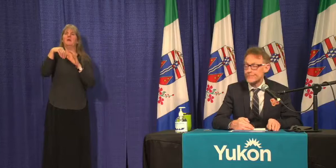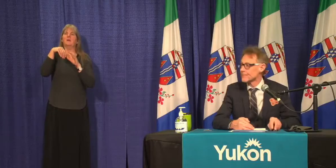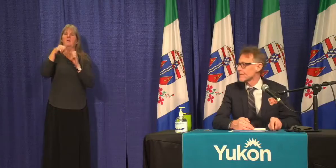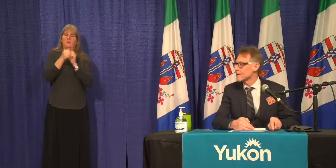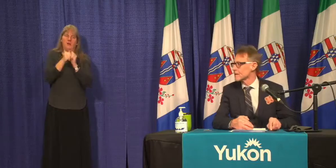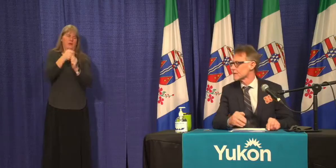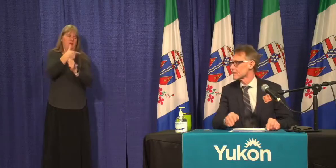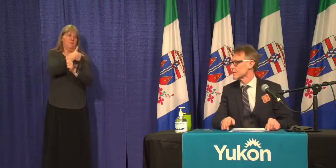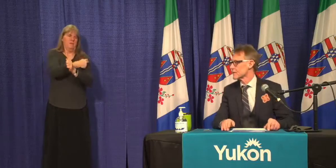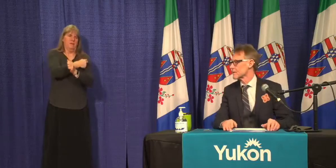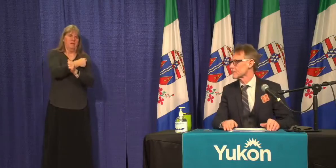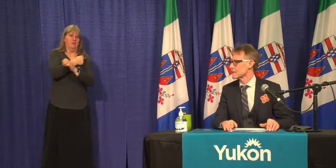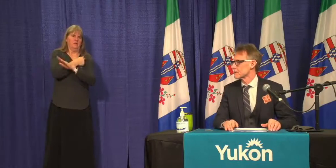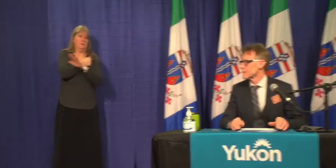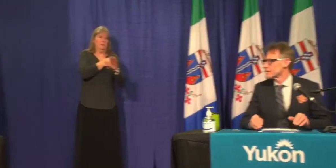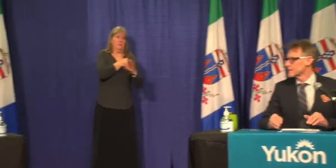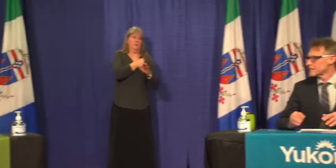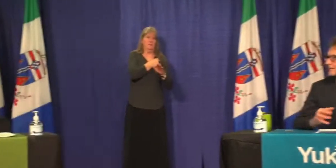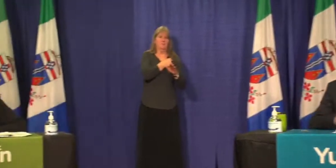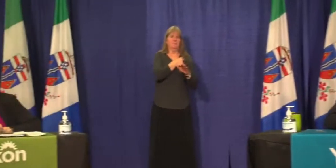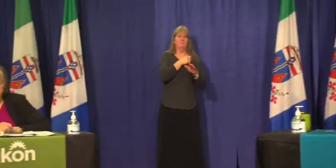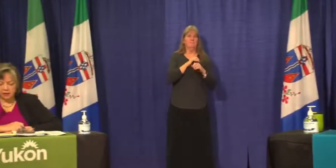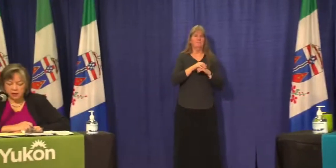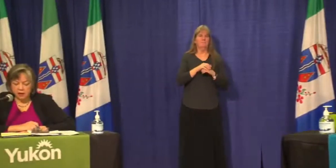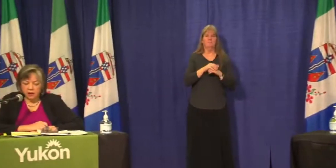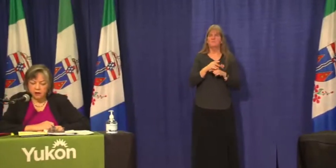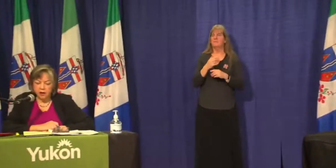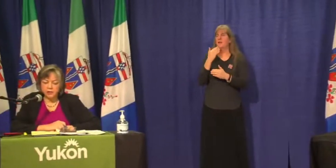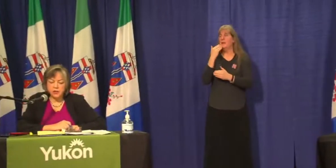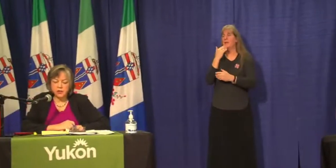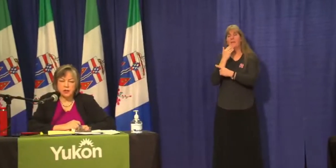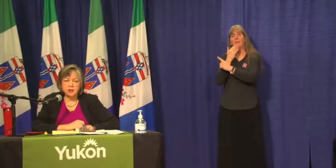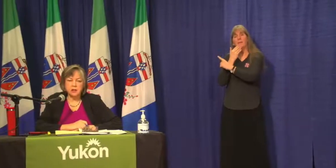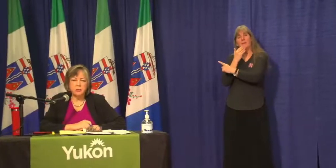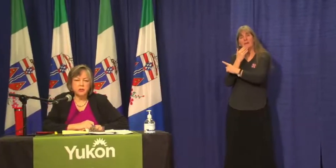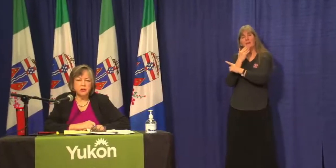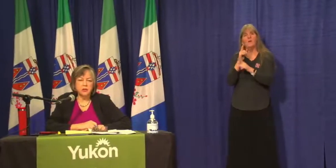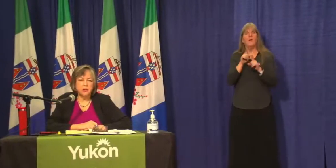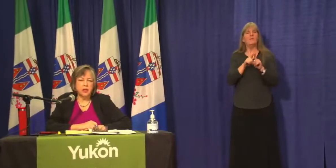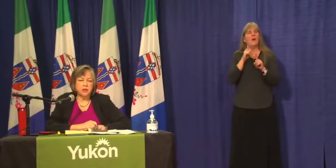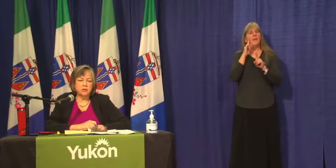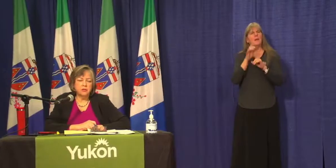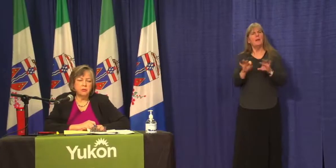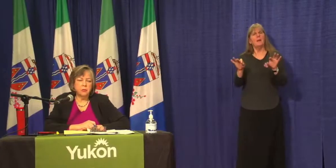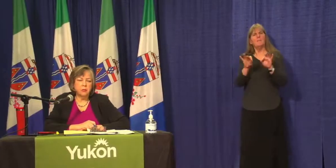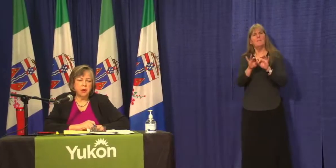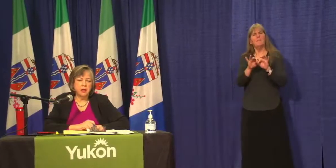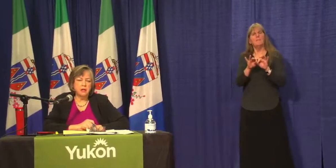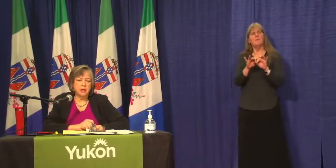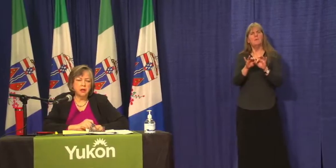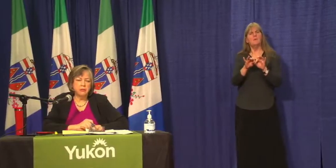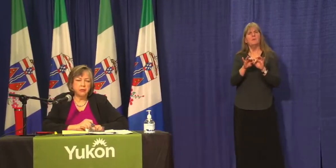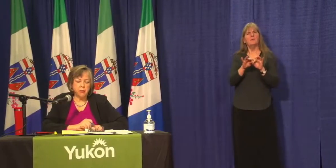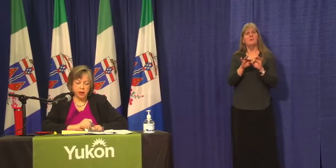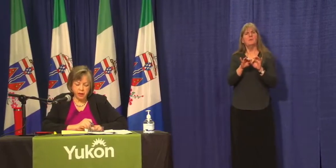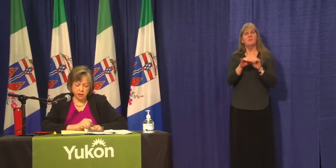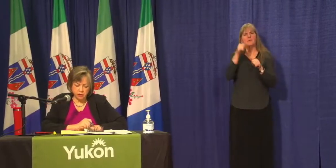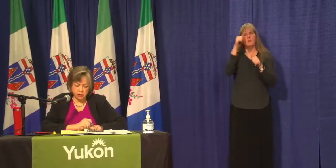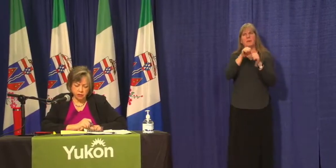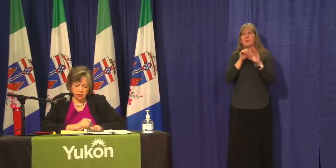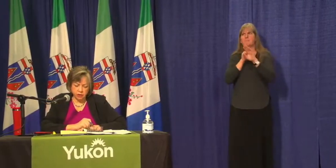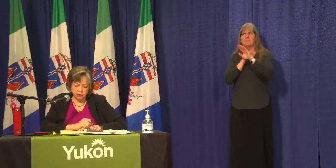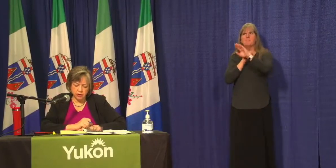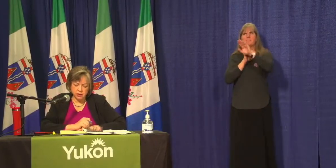Thank you. Minister McPhee? Thank you. Thanks, Pat. I also think it's important, Claudiane, to remind everyone